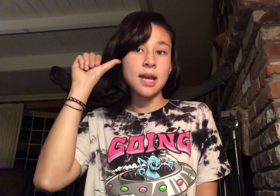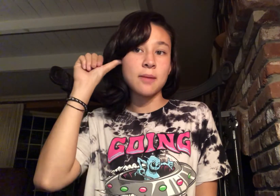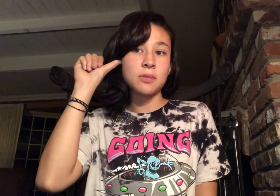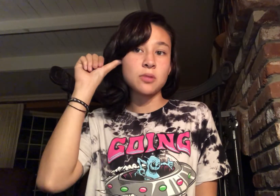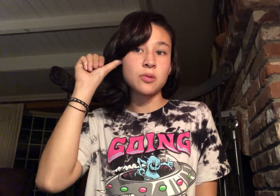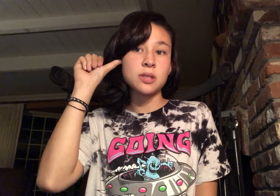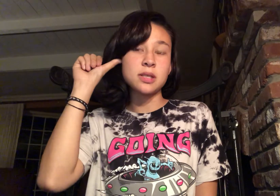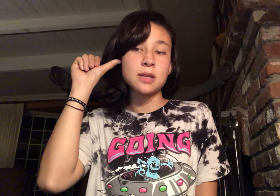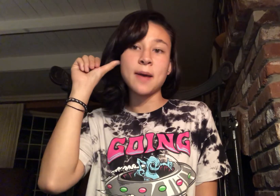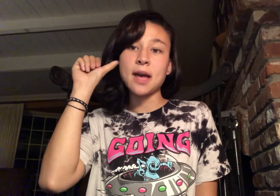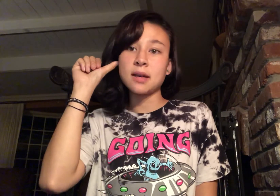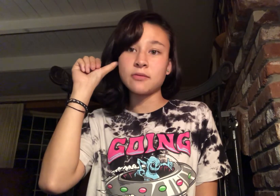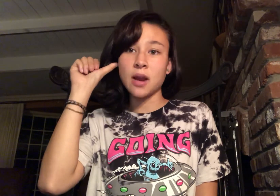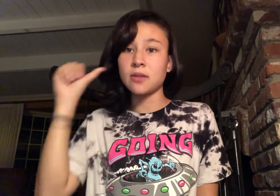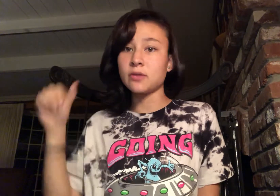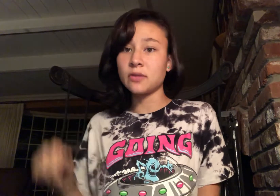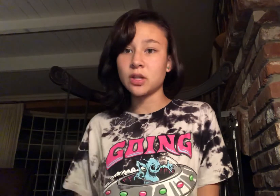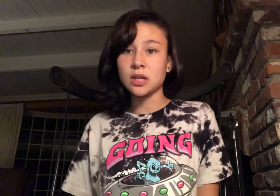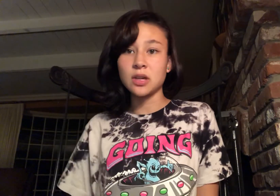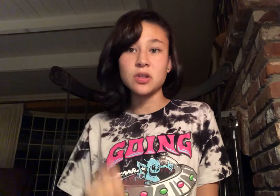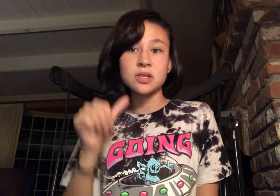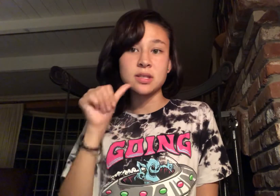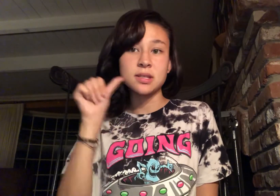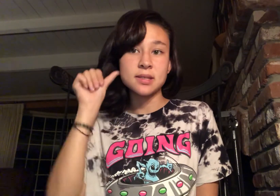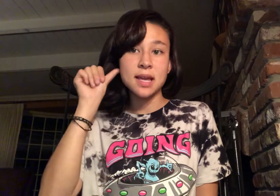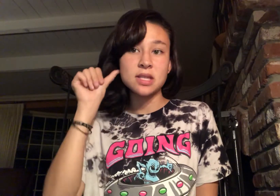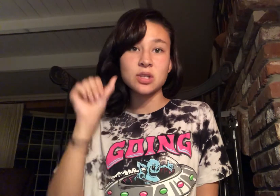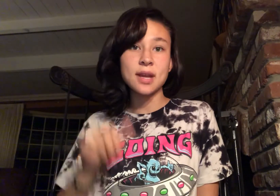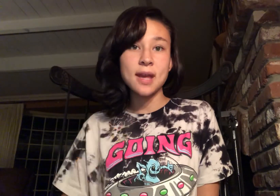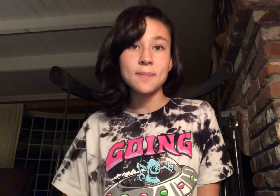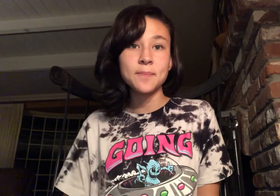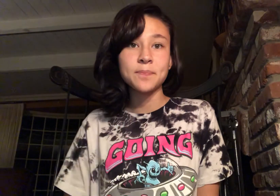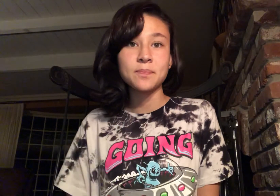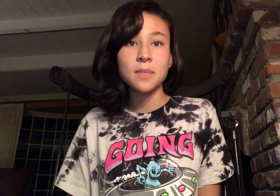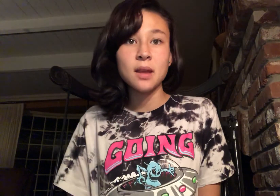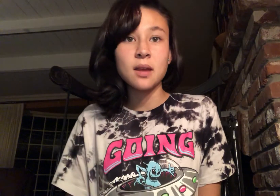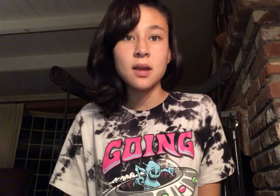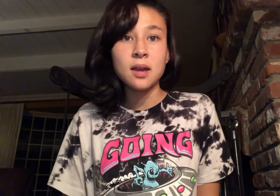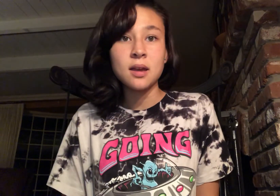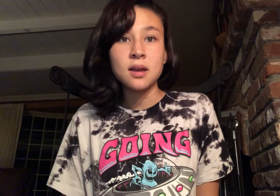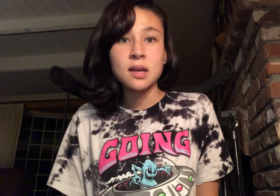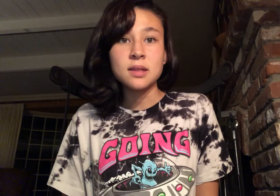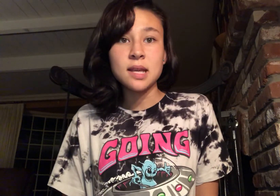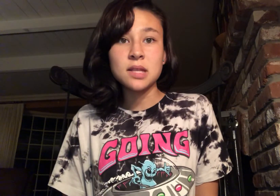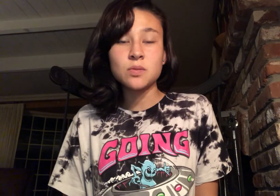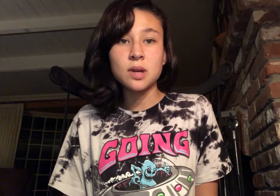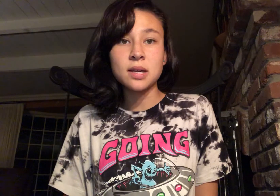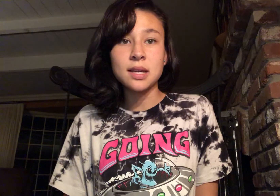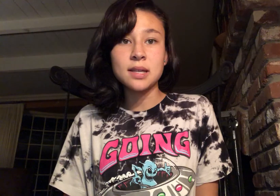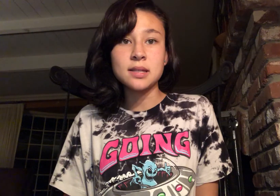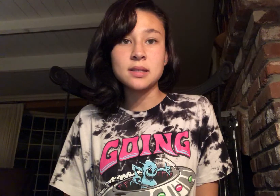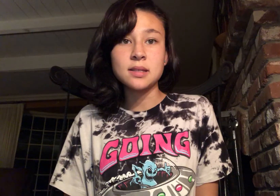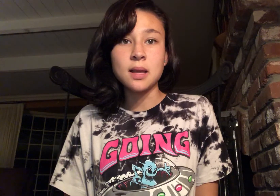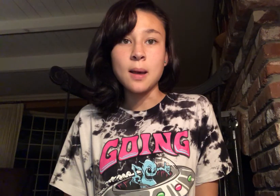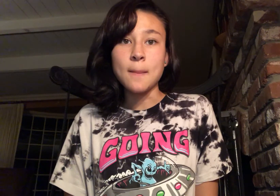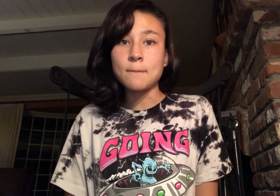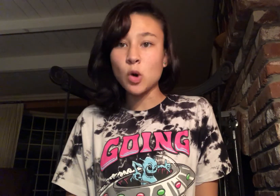tap towards the back right in front of your ear. So this is yesterday. The next one is